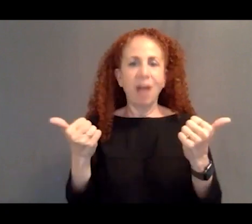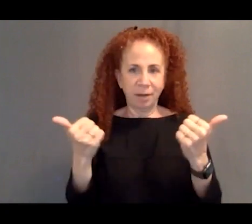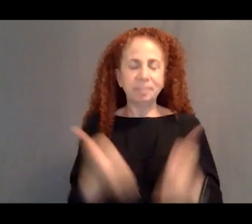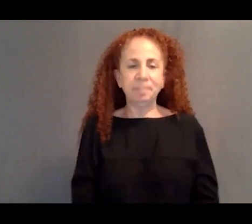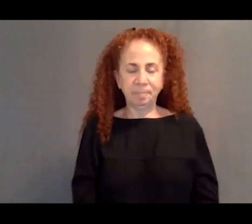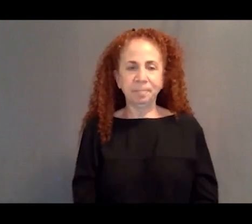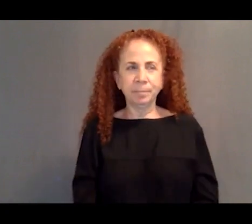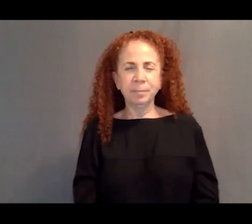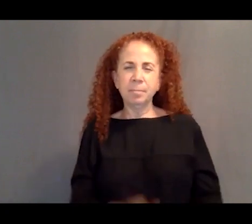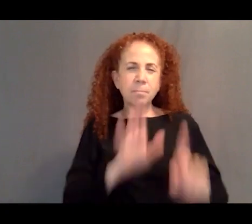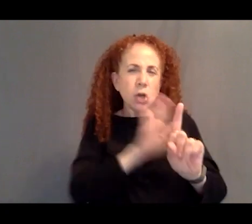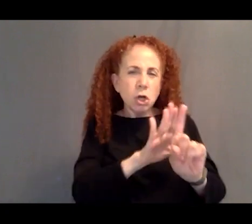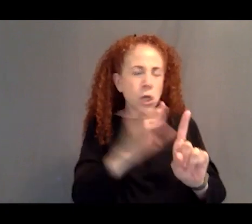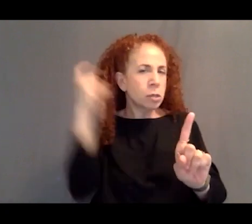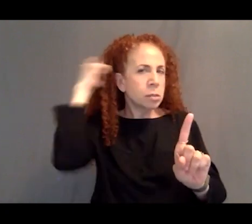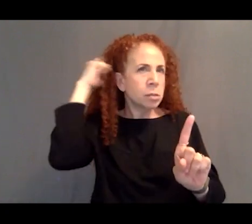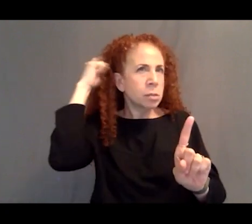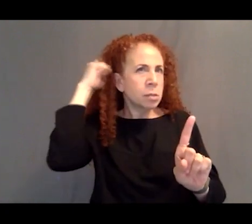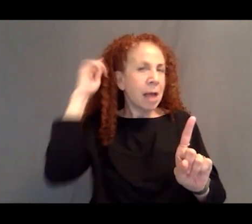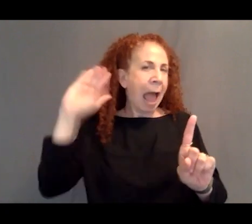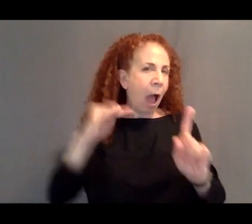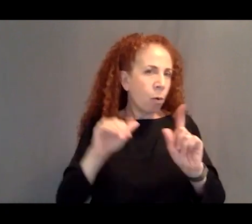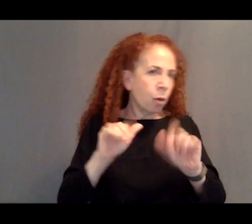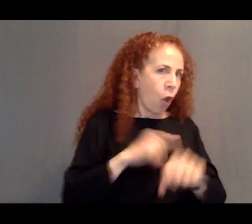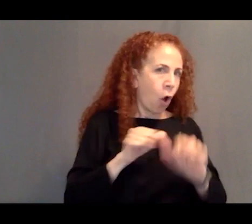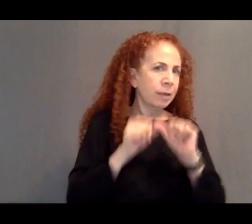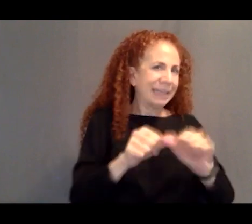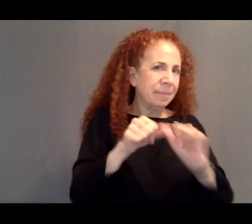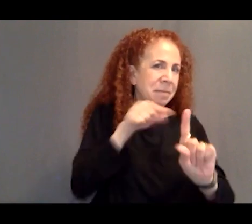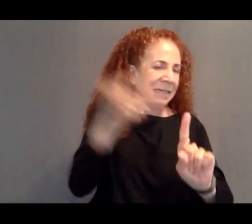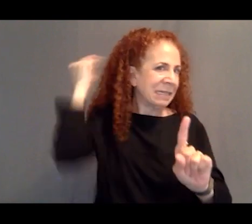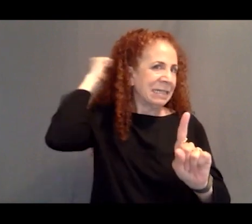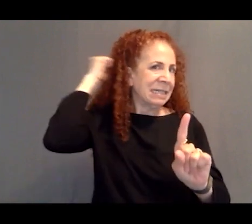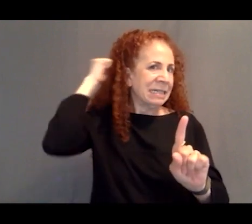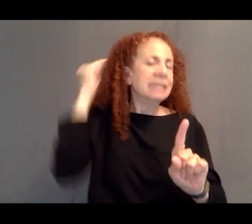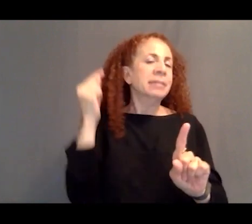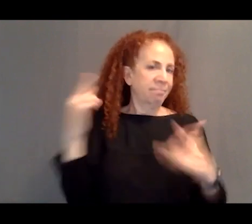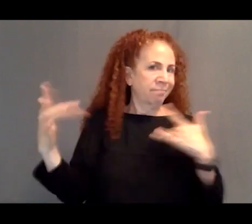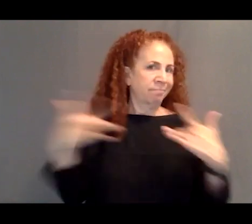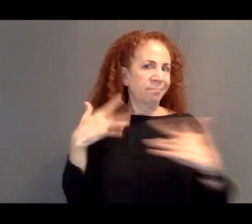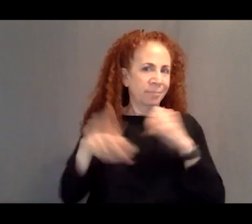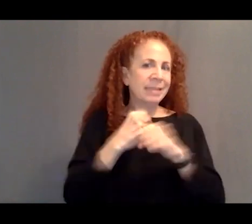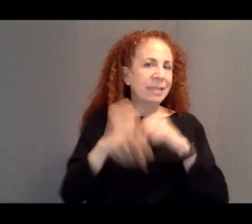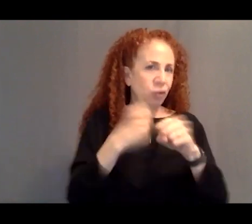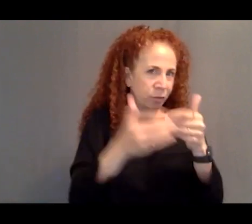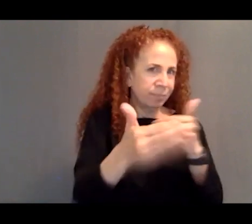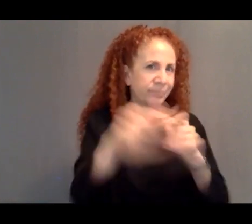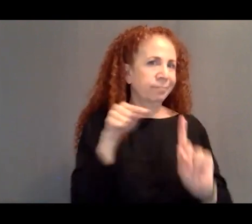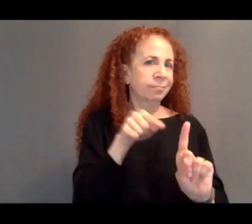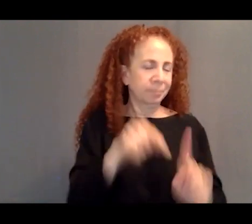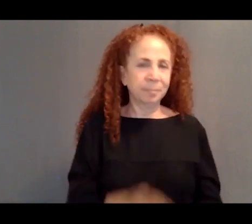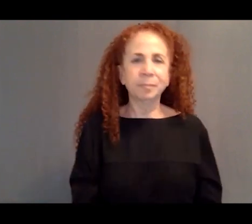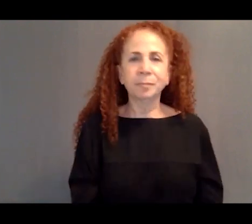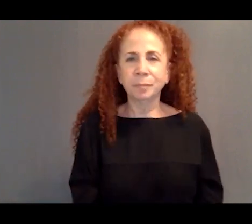question for her, how long can she keep it up, is one that dogs her for several decades.